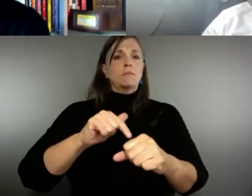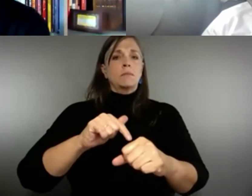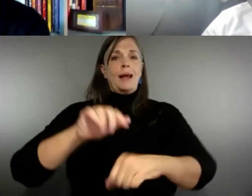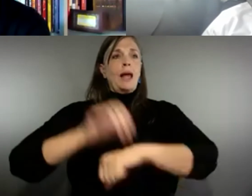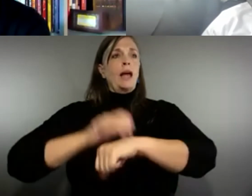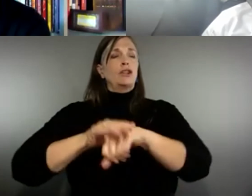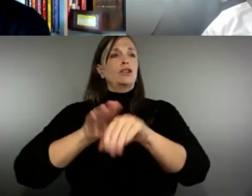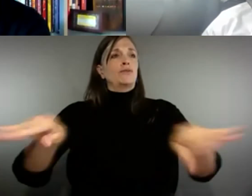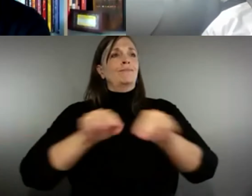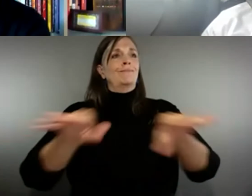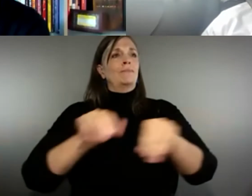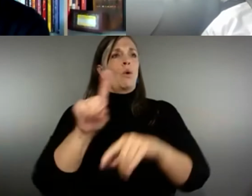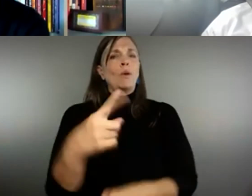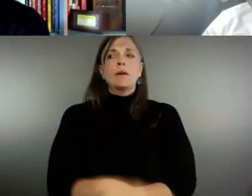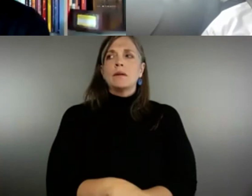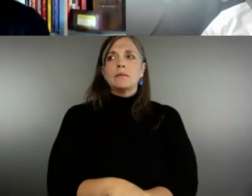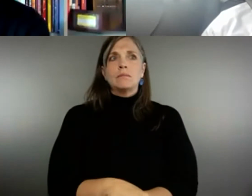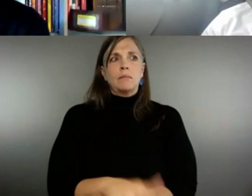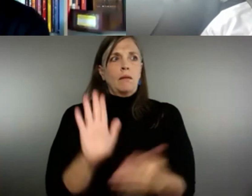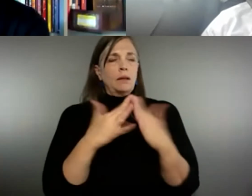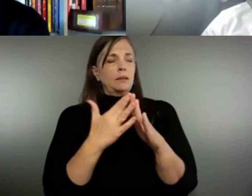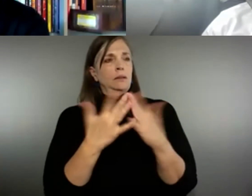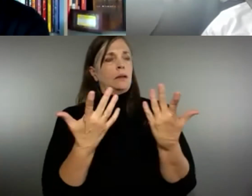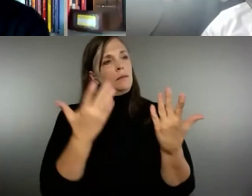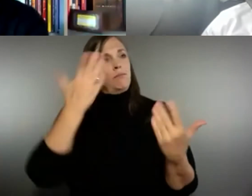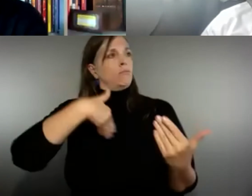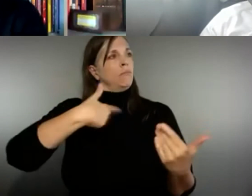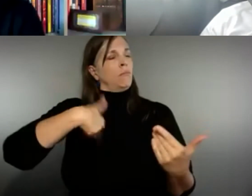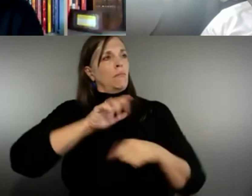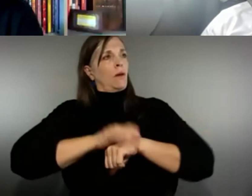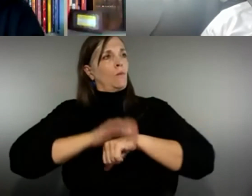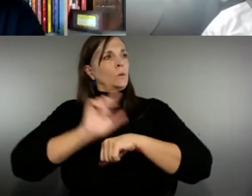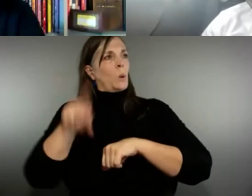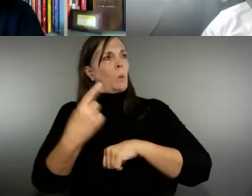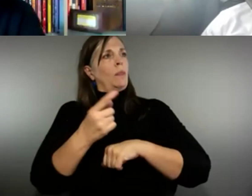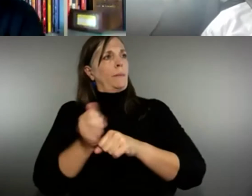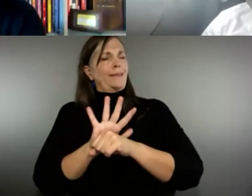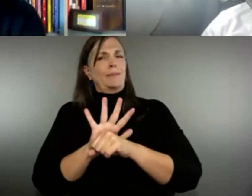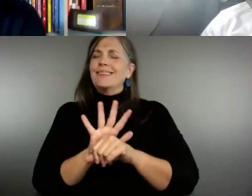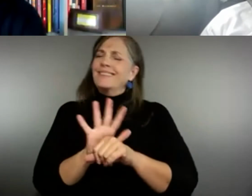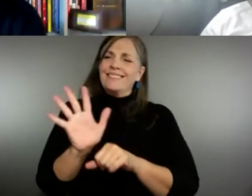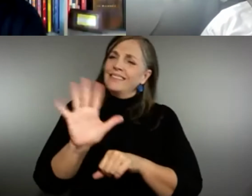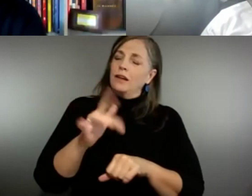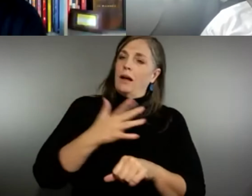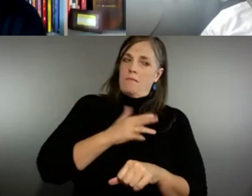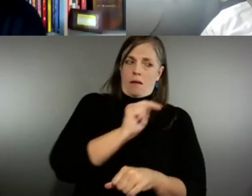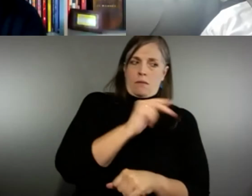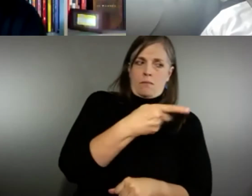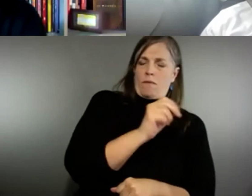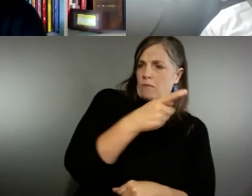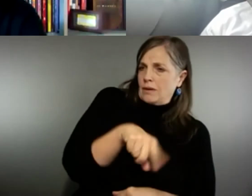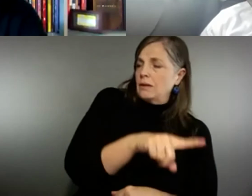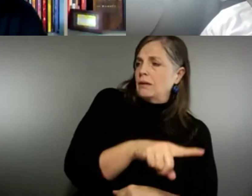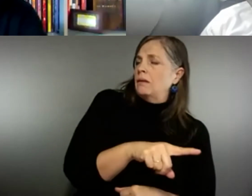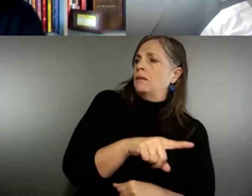only it acted like this was the english only pandemic and what i found from my non-profits that